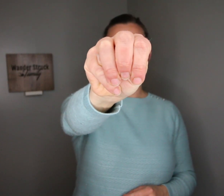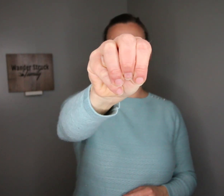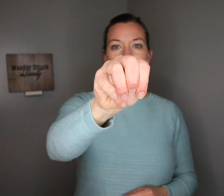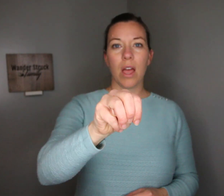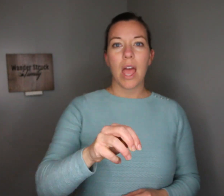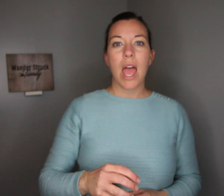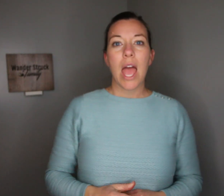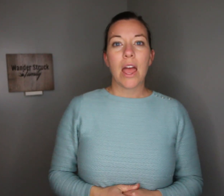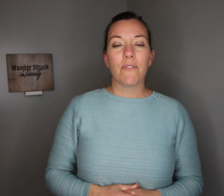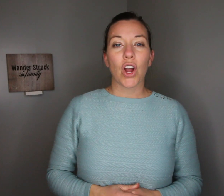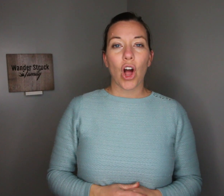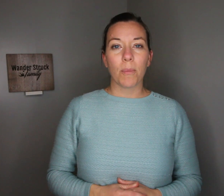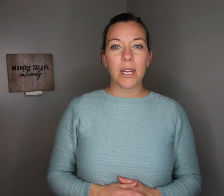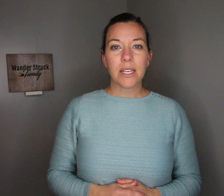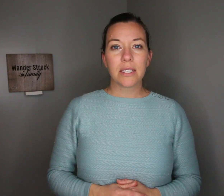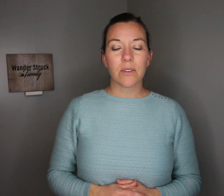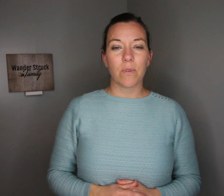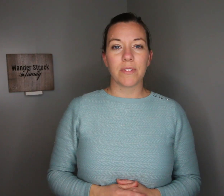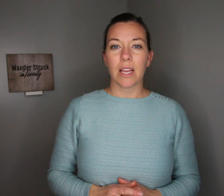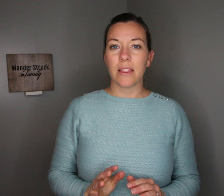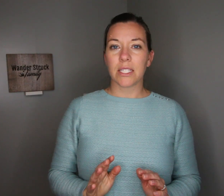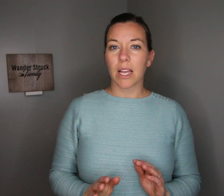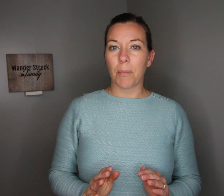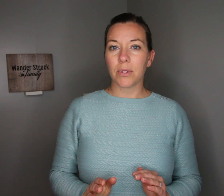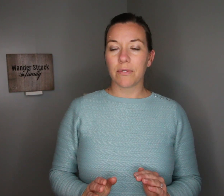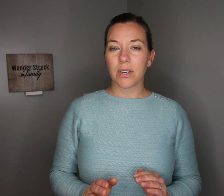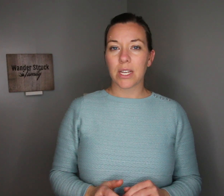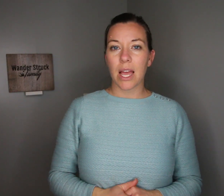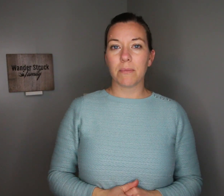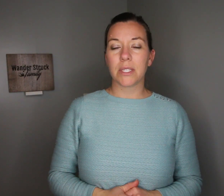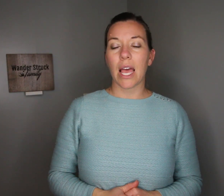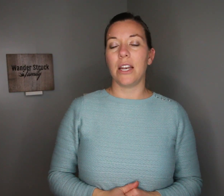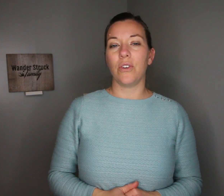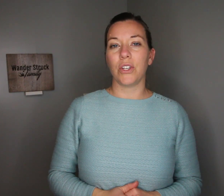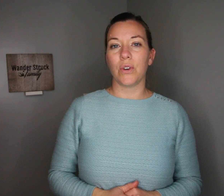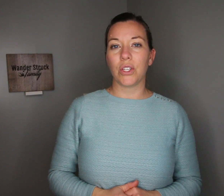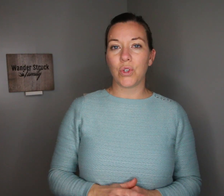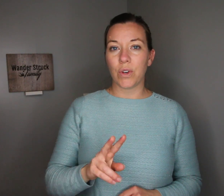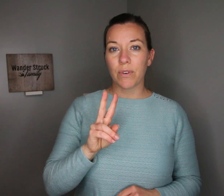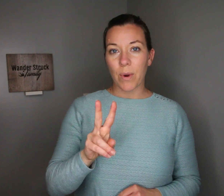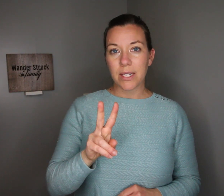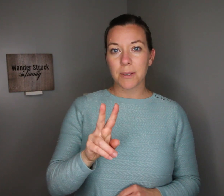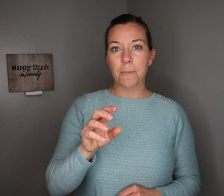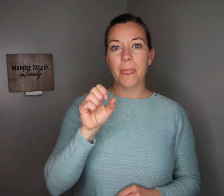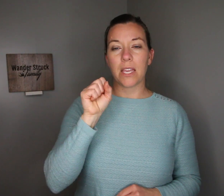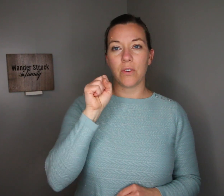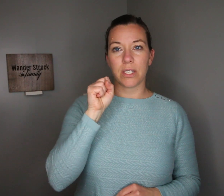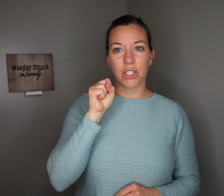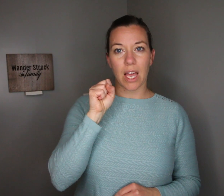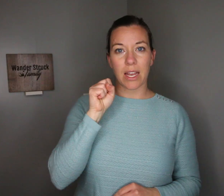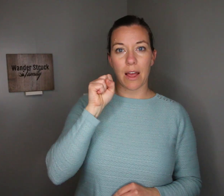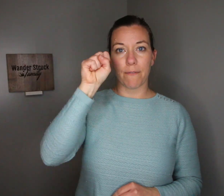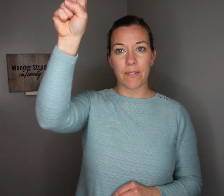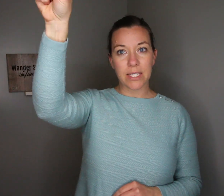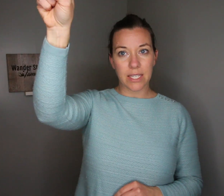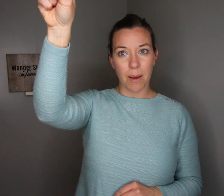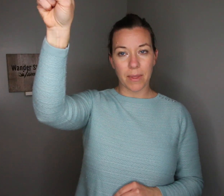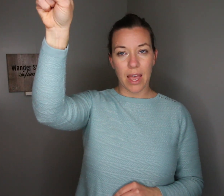Mao. For communist, we've signed this a couple different times, and you can do it 2 different ways. You can sign a fist up in the